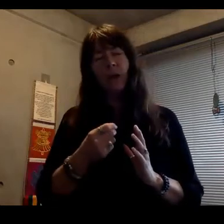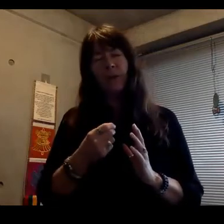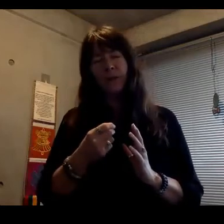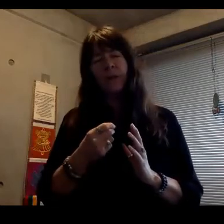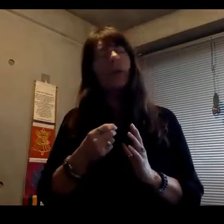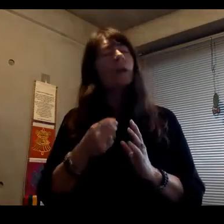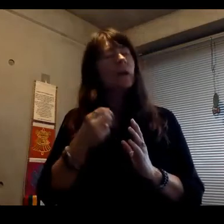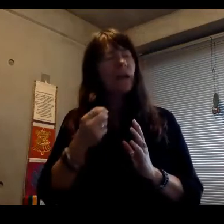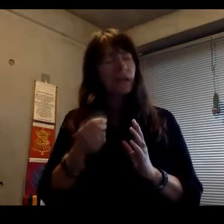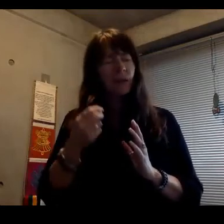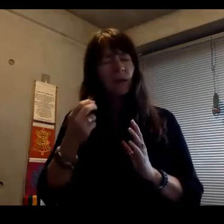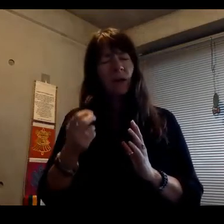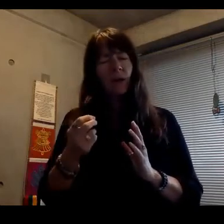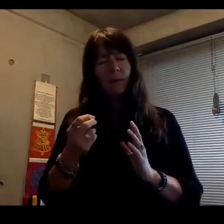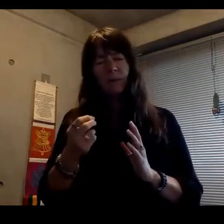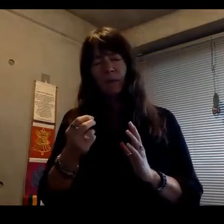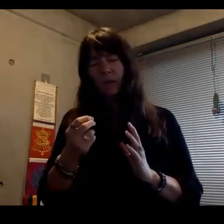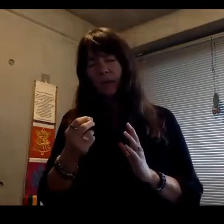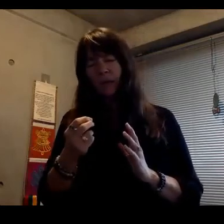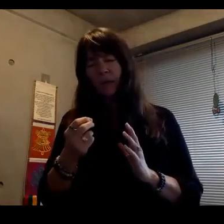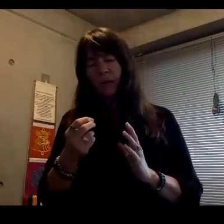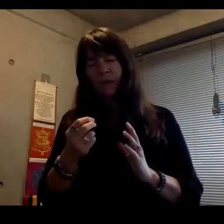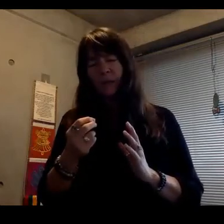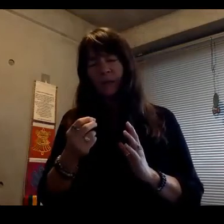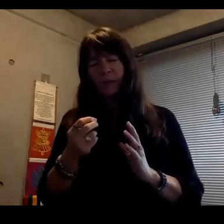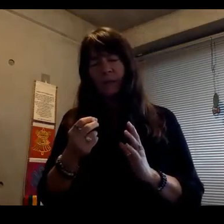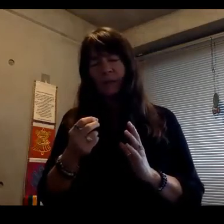work for others and are harmed for it.